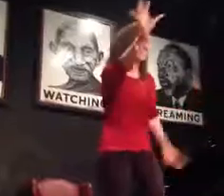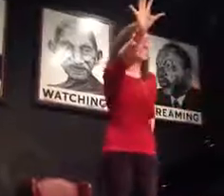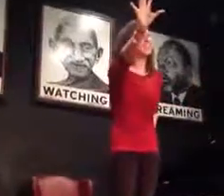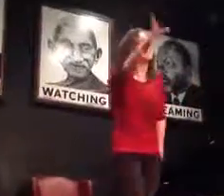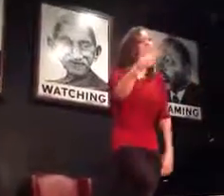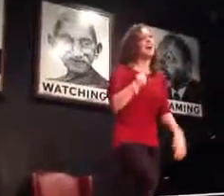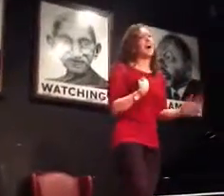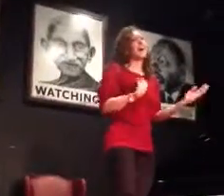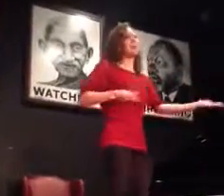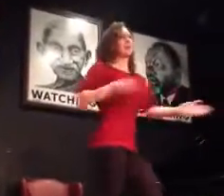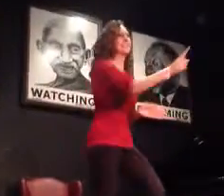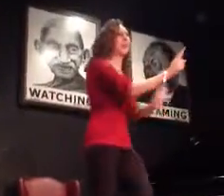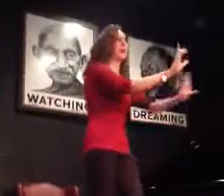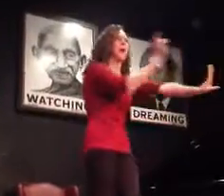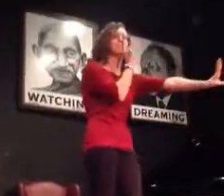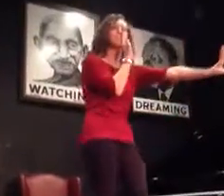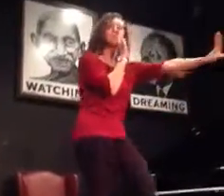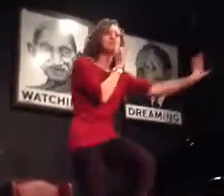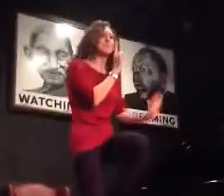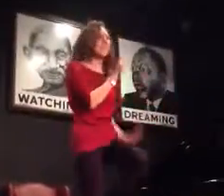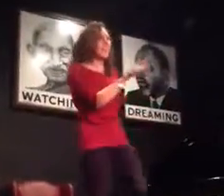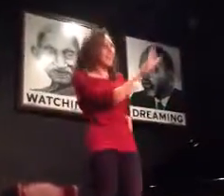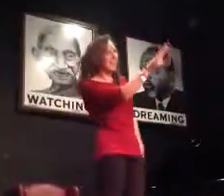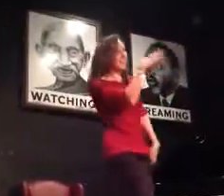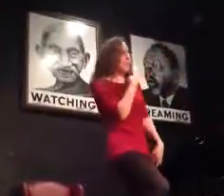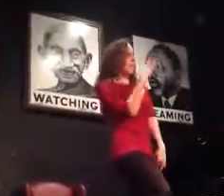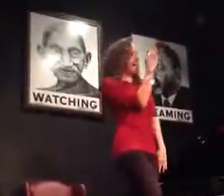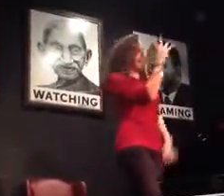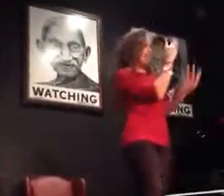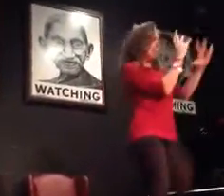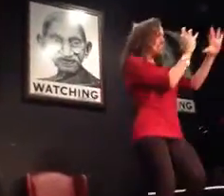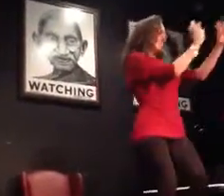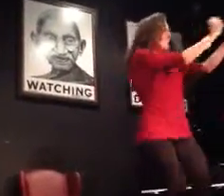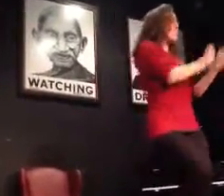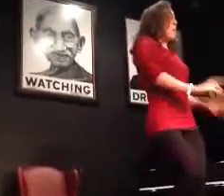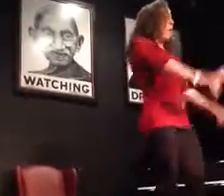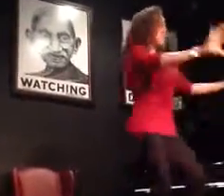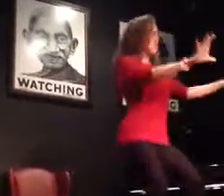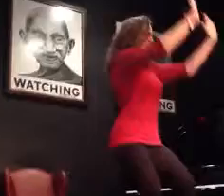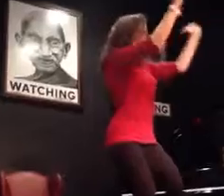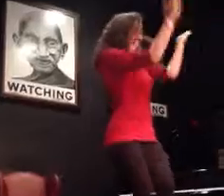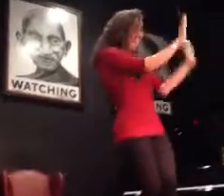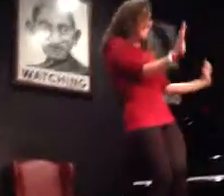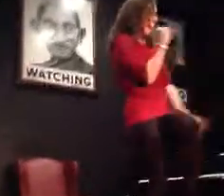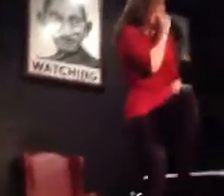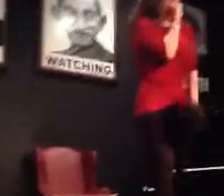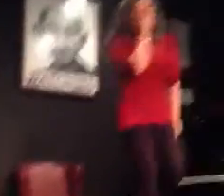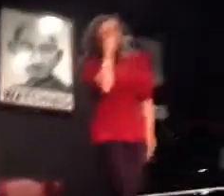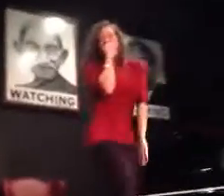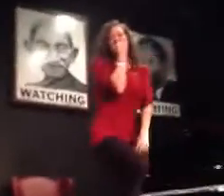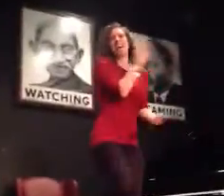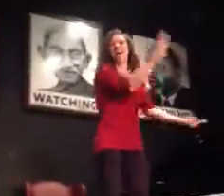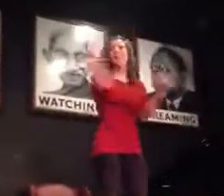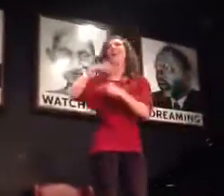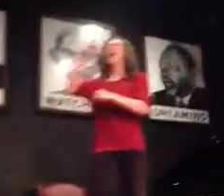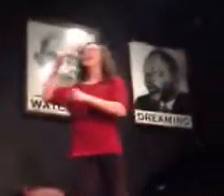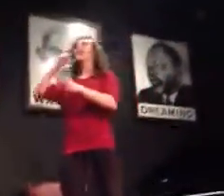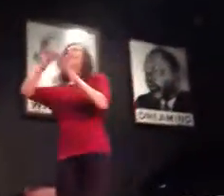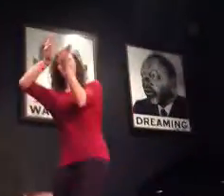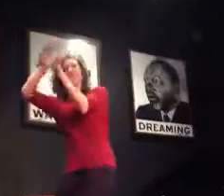the remix. Now I'm not trying to be rude, but hey, could it come and film with you? The way you do the things you do reminds me of how life is cool. That's